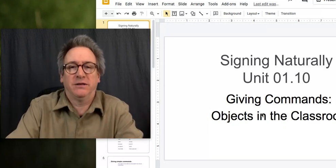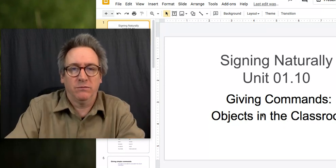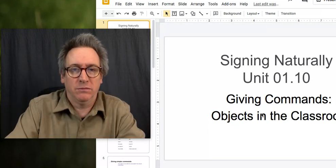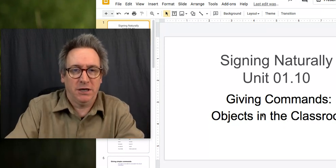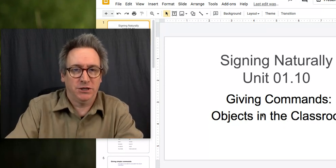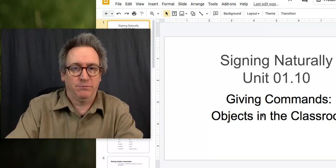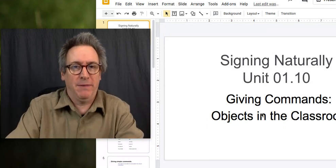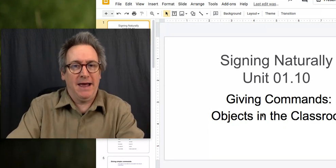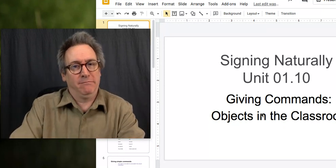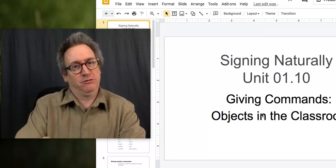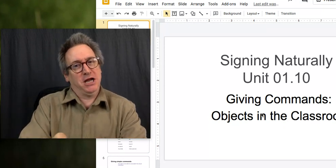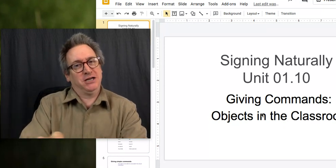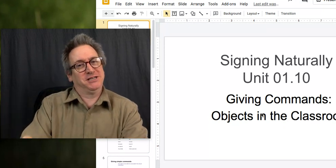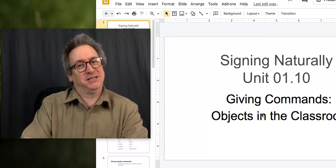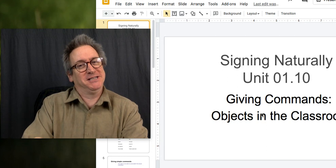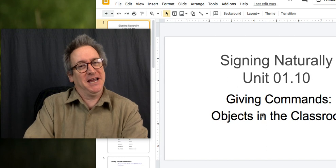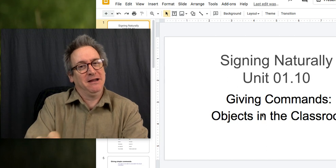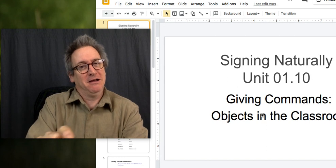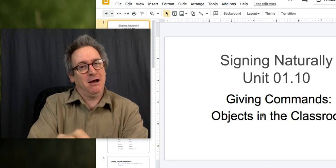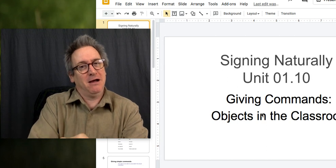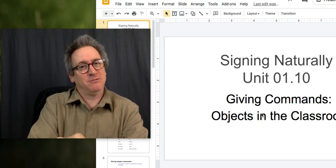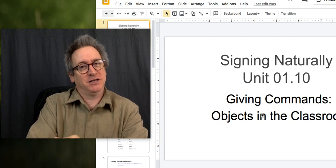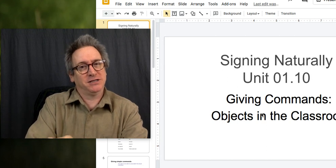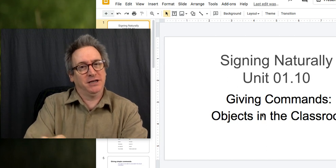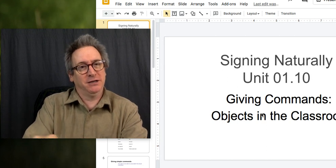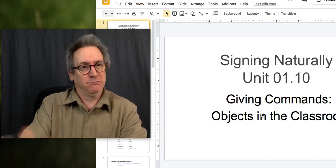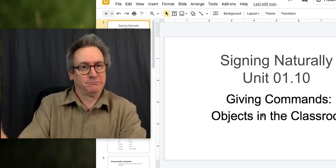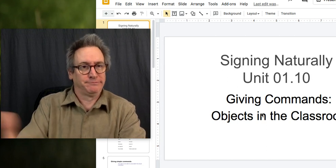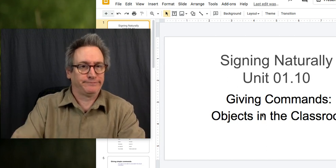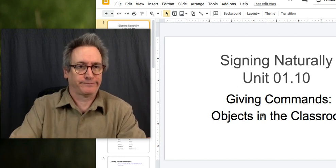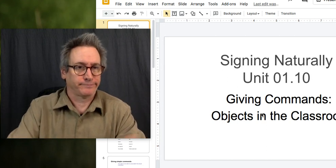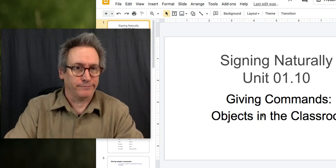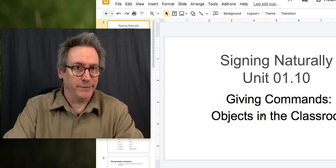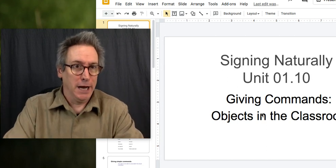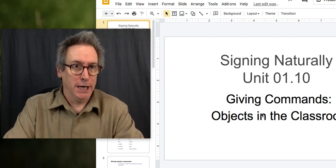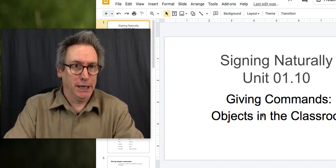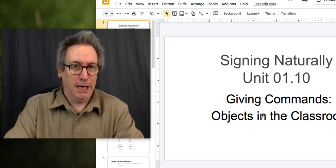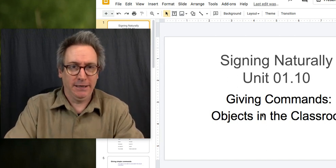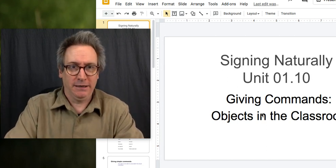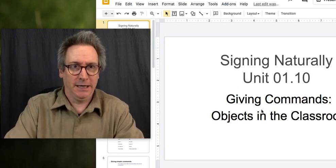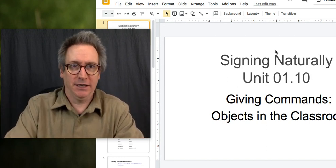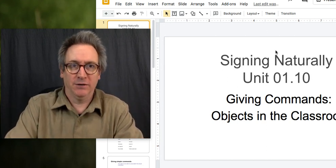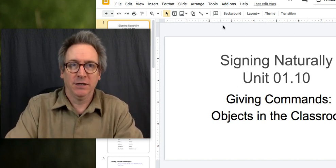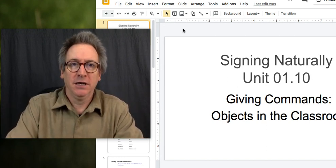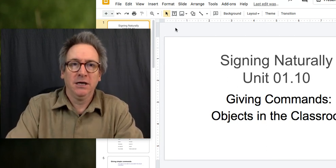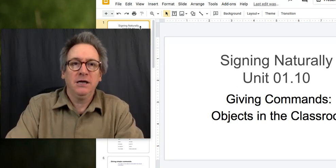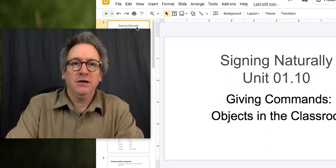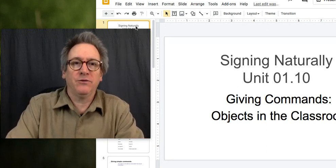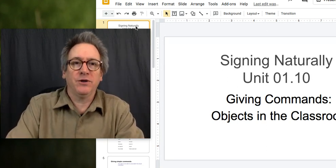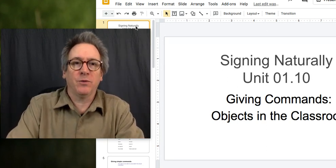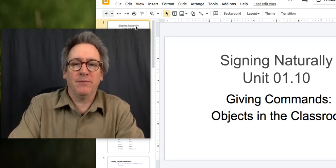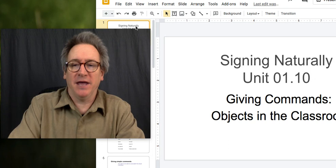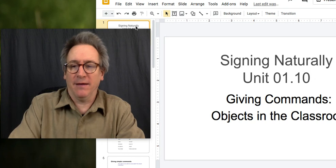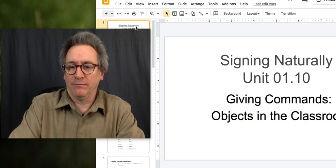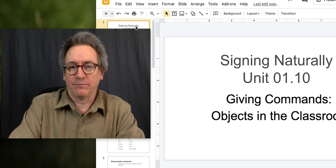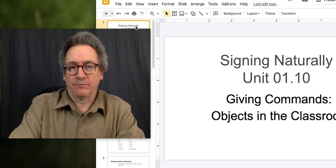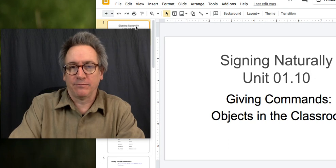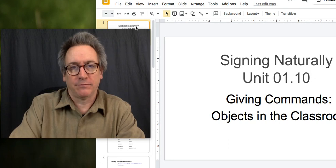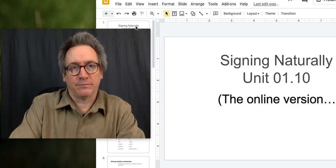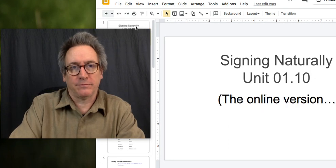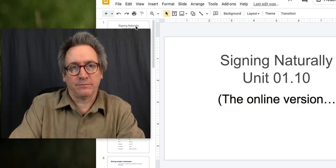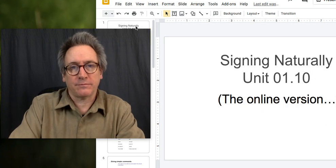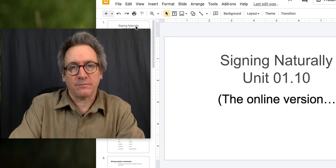like I should change this to say objects in online. I don't know, through your webcam.